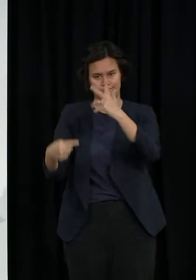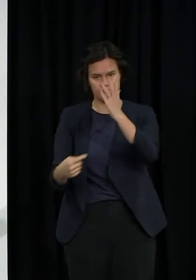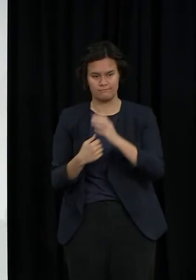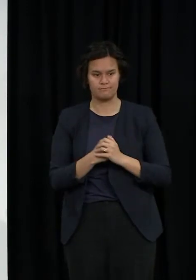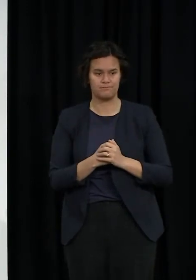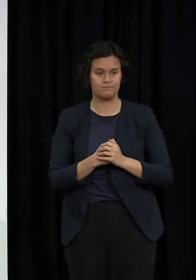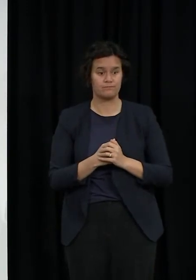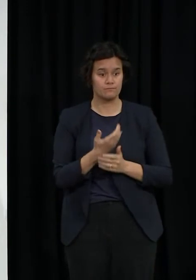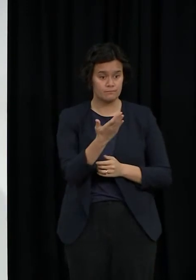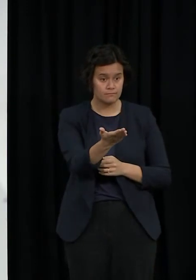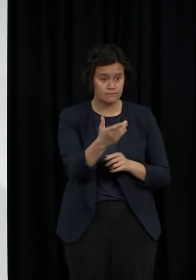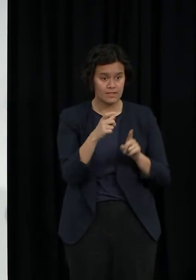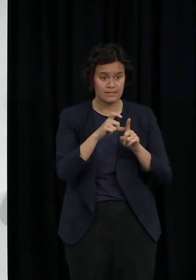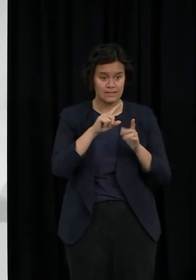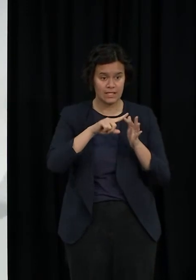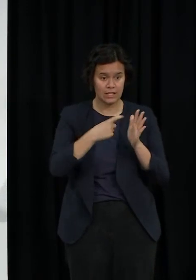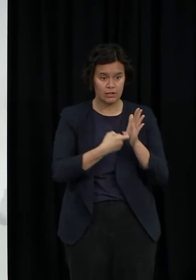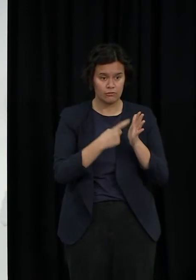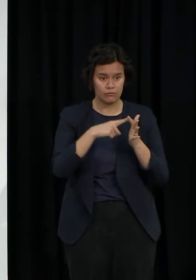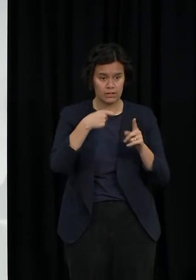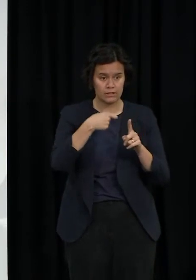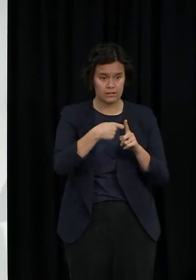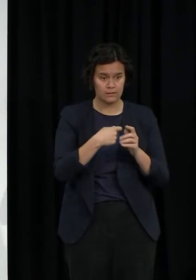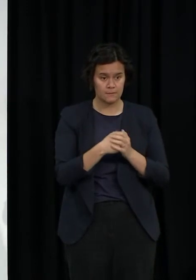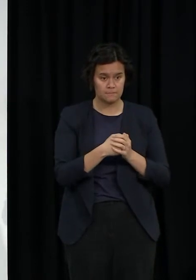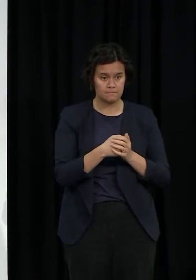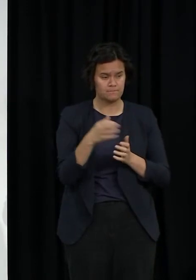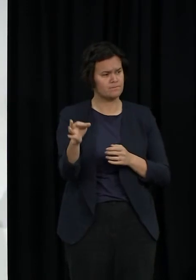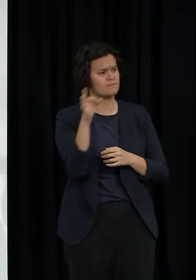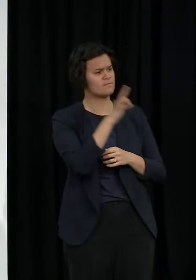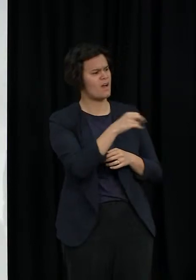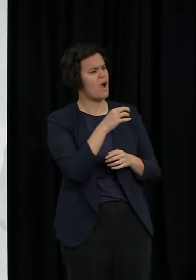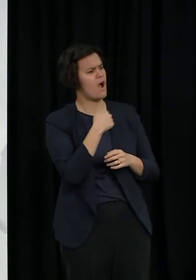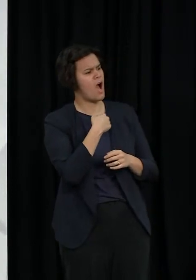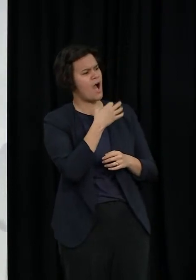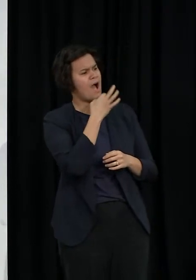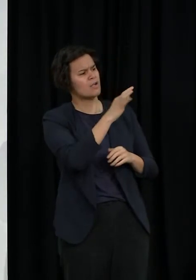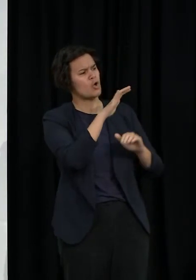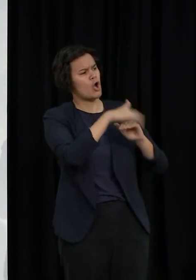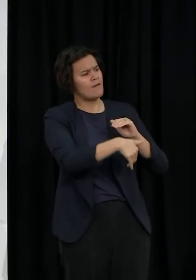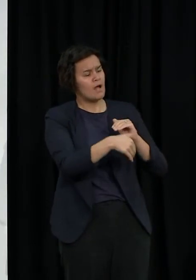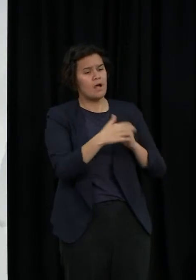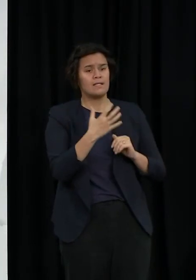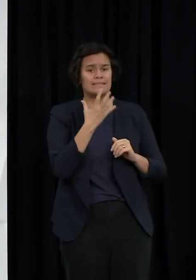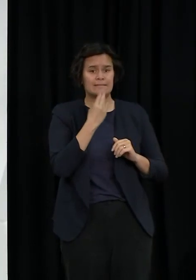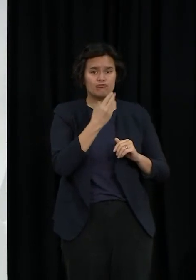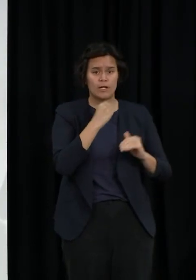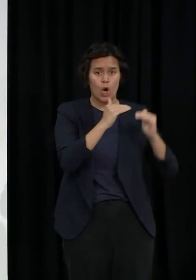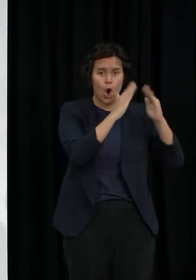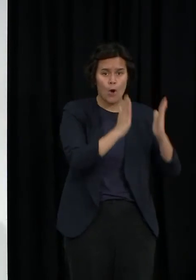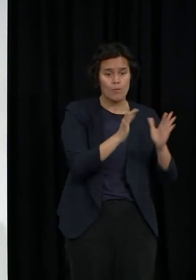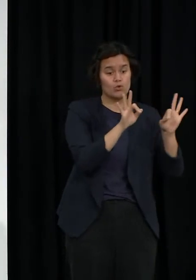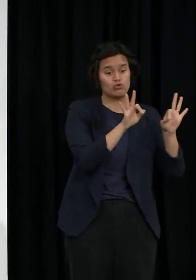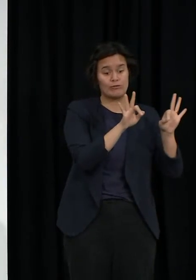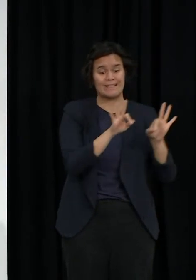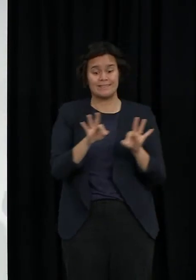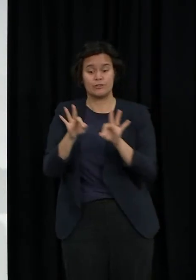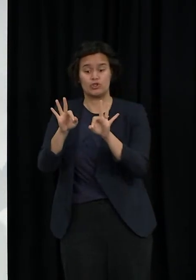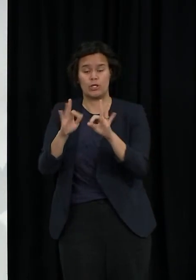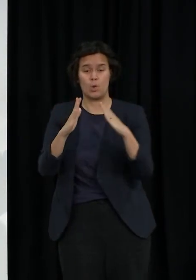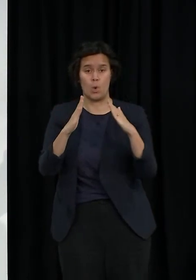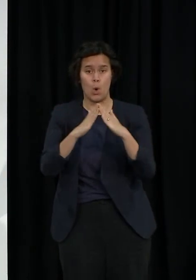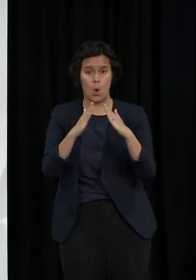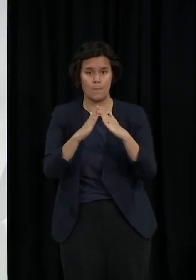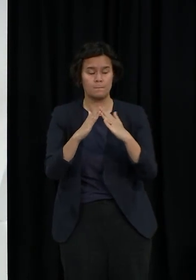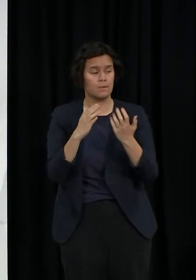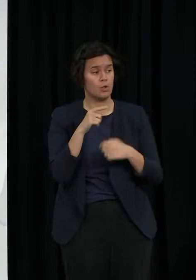that. So the question I asked earlier about the targeted surveillance testing at those transitional and emergency housing sites, those 40 sites, that's meant